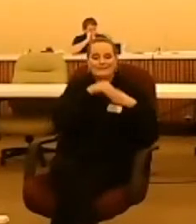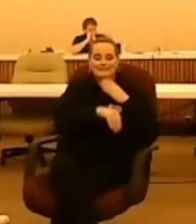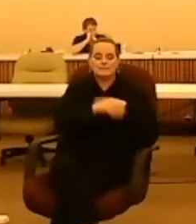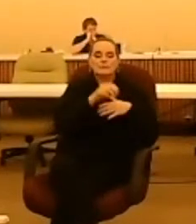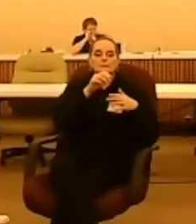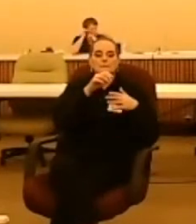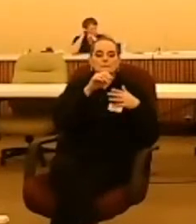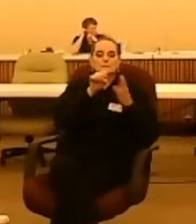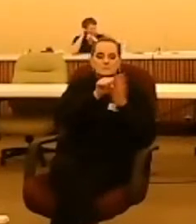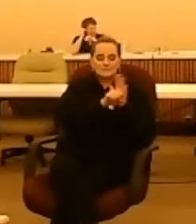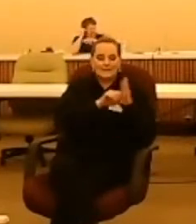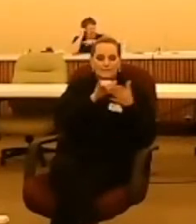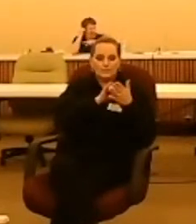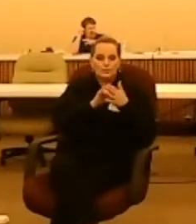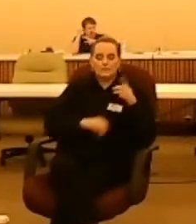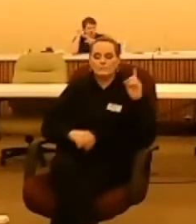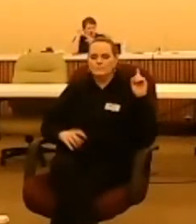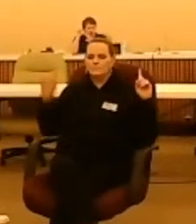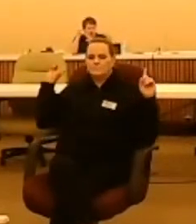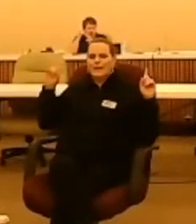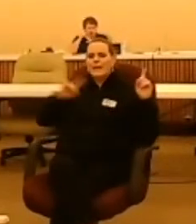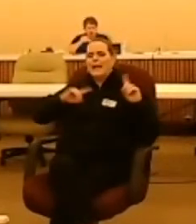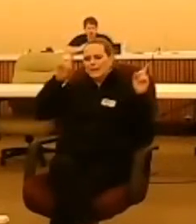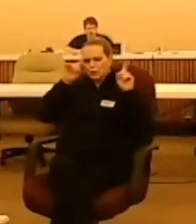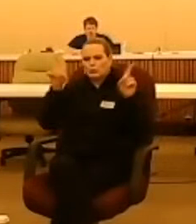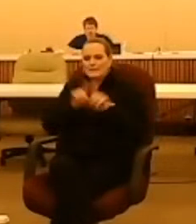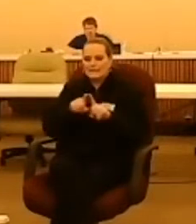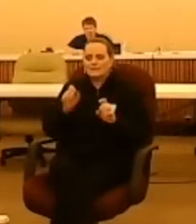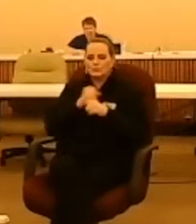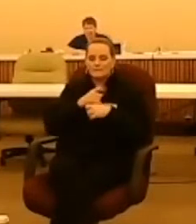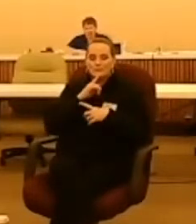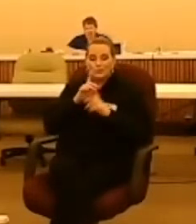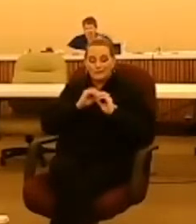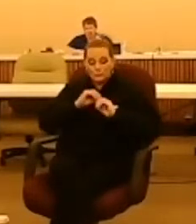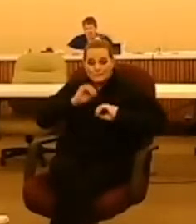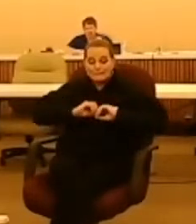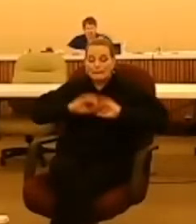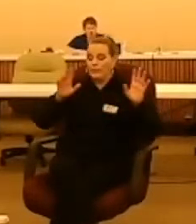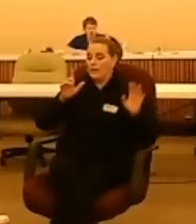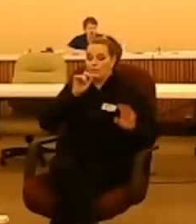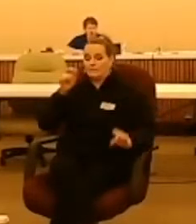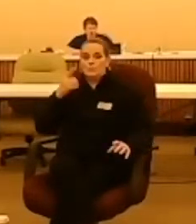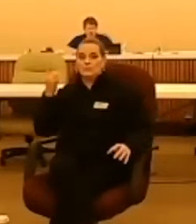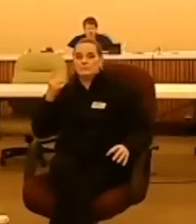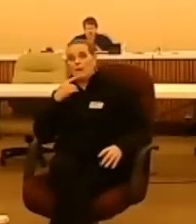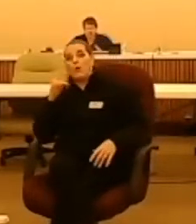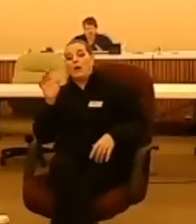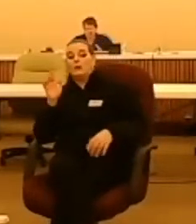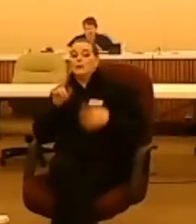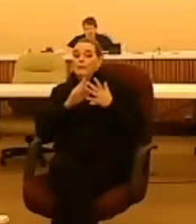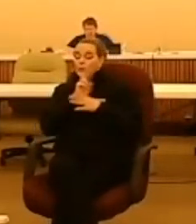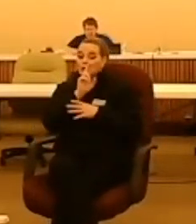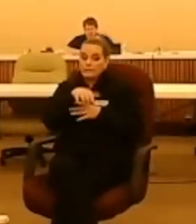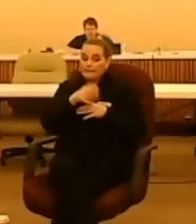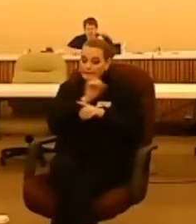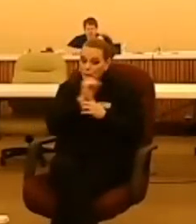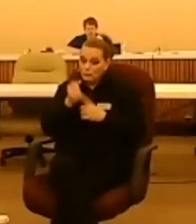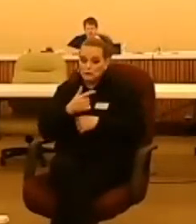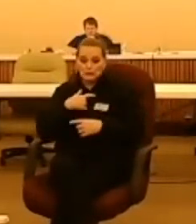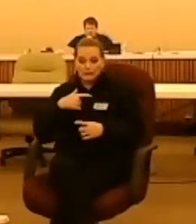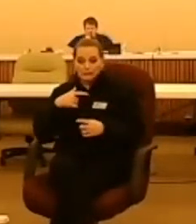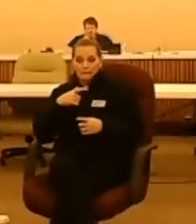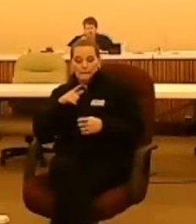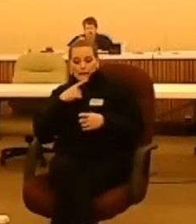No, I agree. I just want to make sure everybody's clear, because I don't want someone to say, well, then using that scenario I just